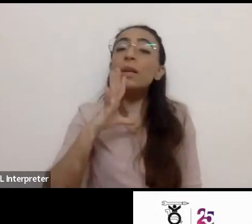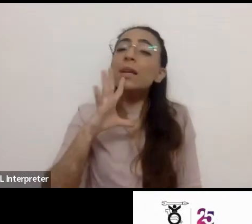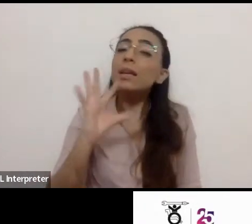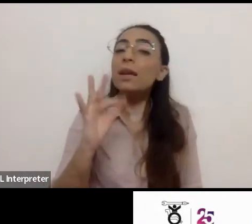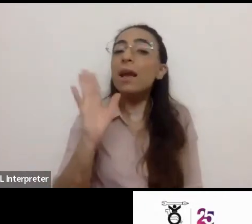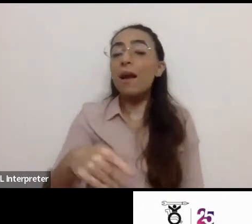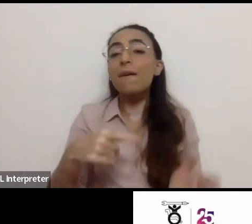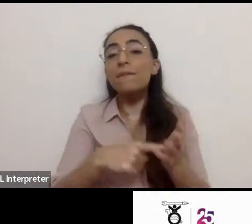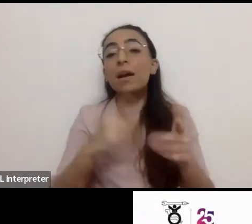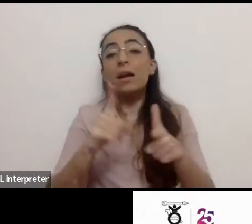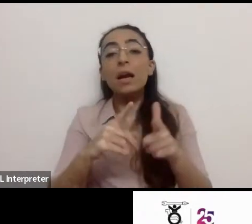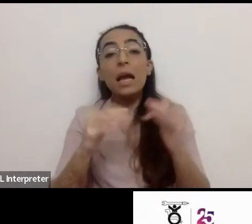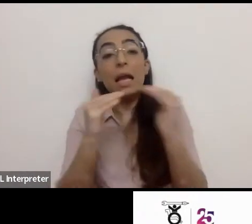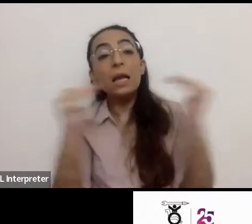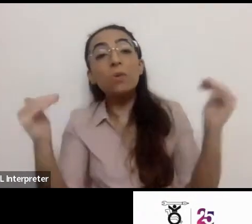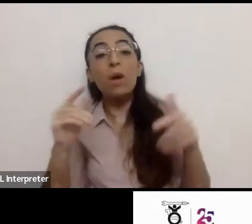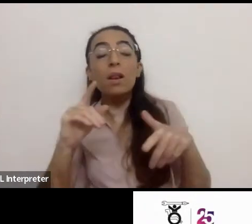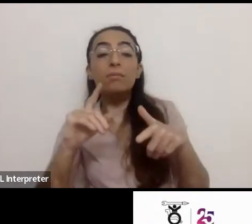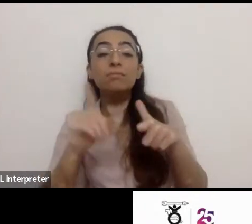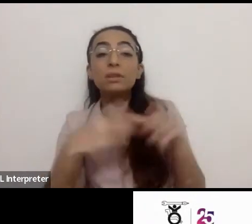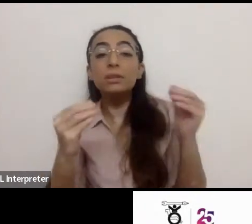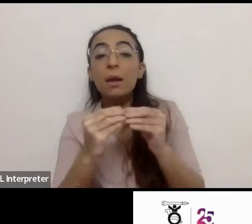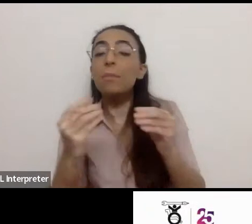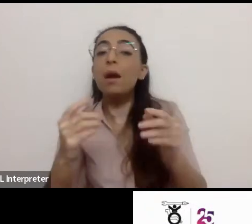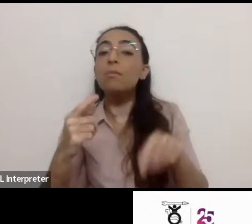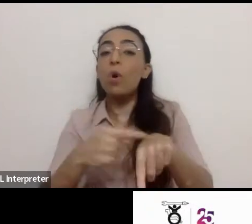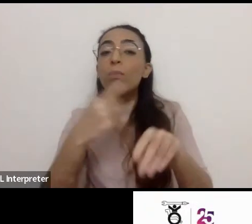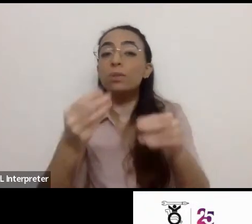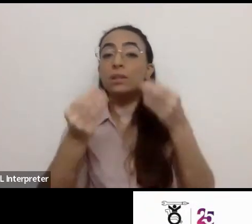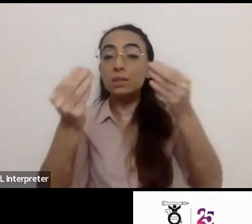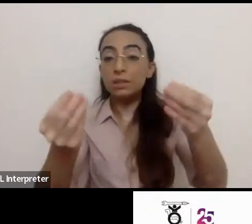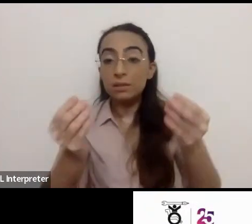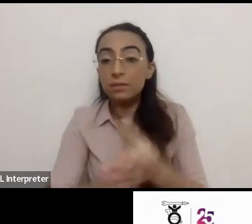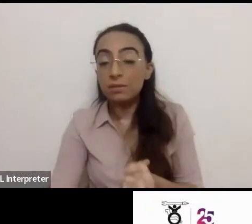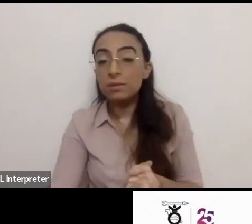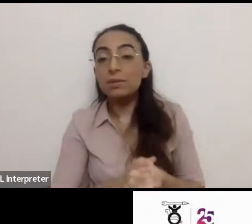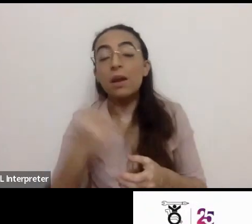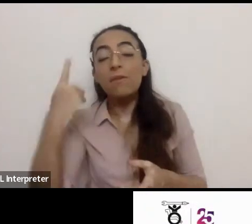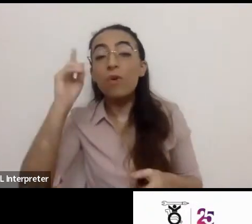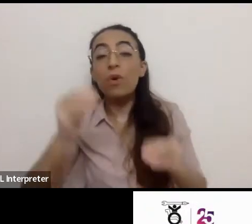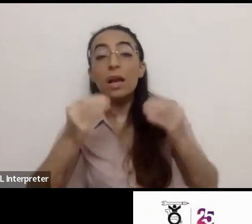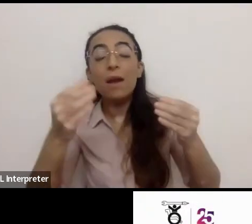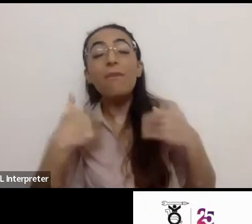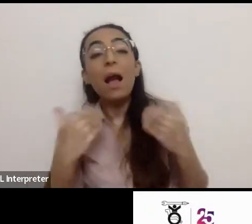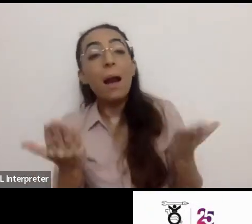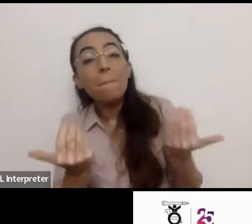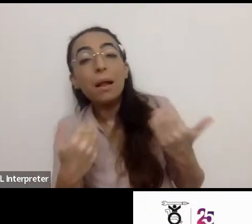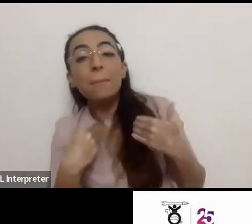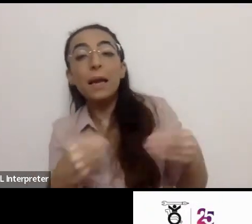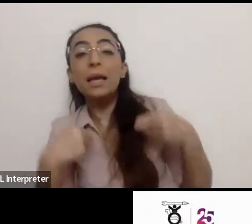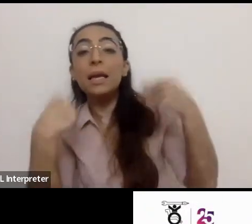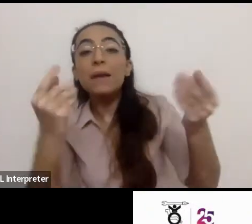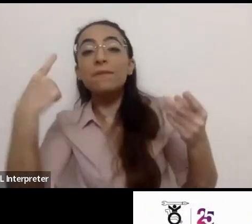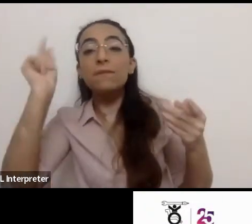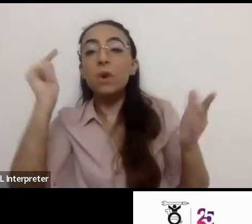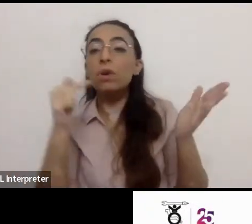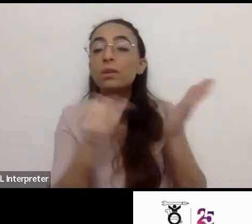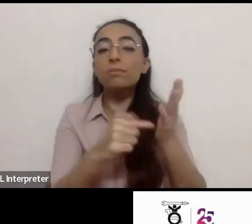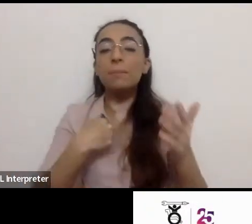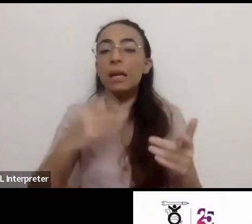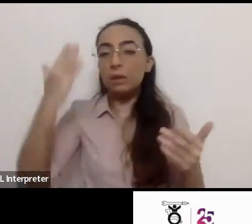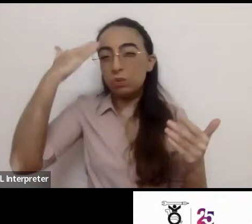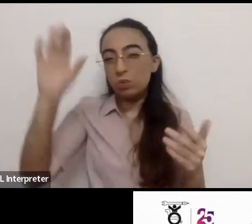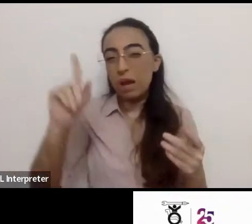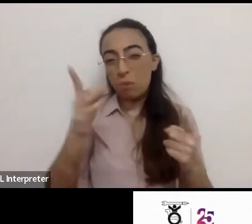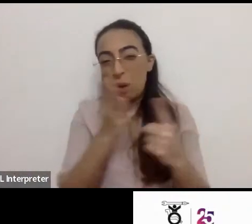an equal employment opportunity, DNA and fabric and ability, right? I'm not sure, I don't know one way or the